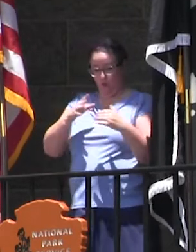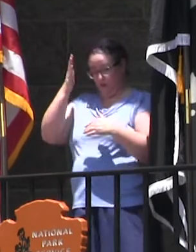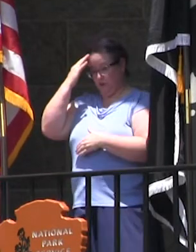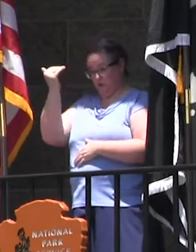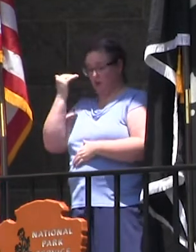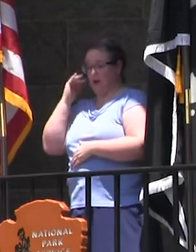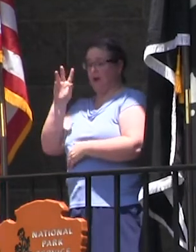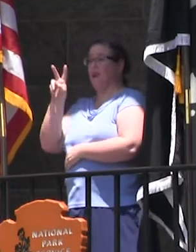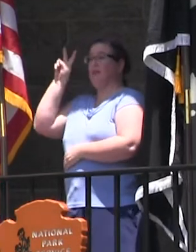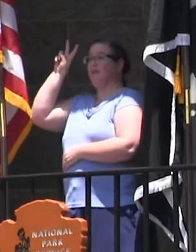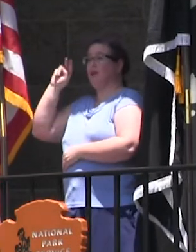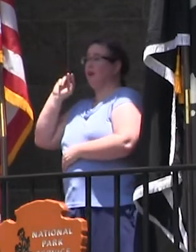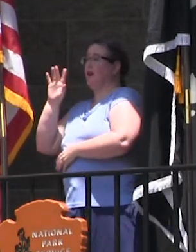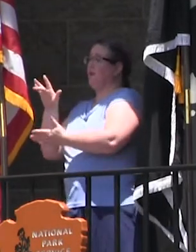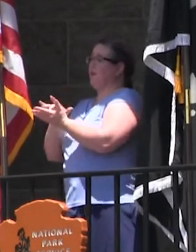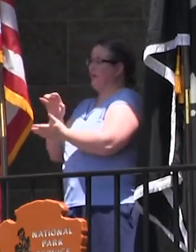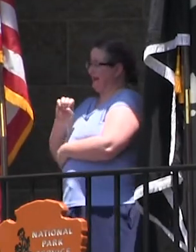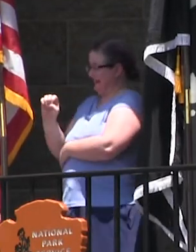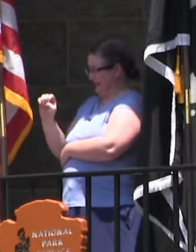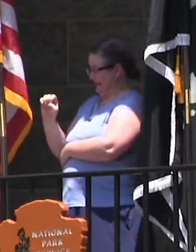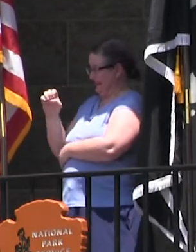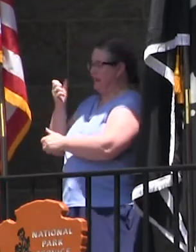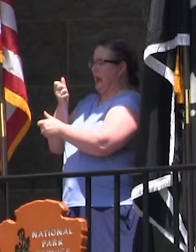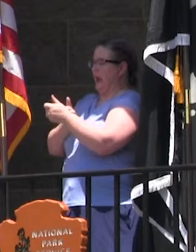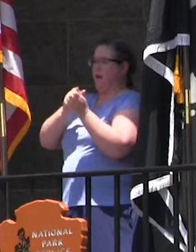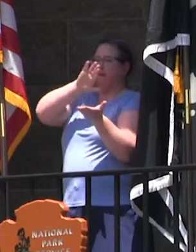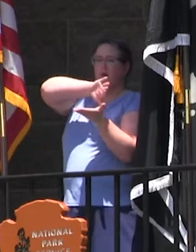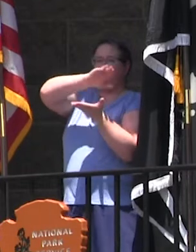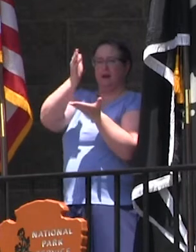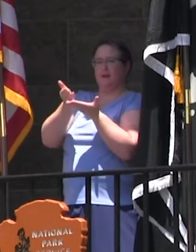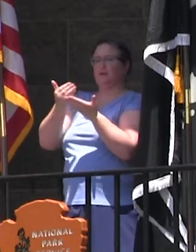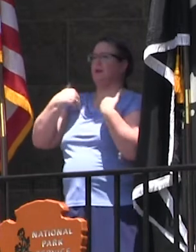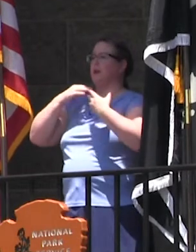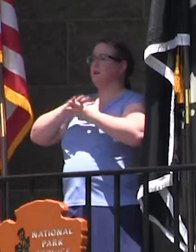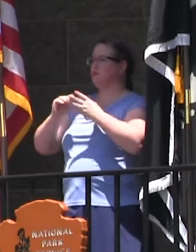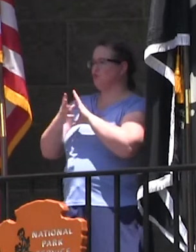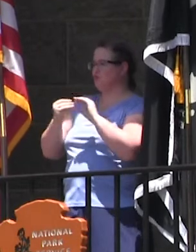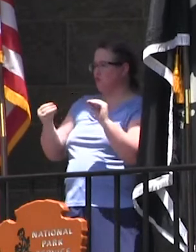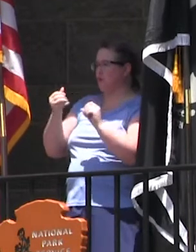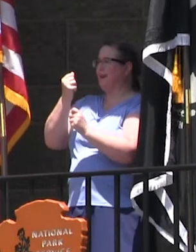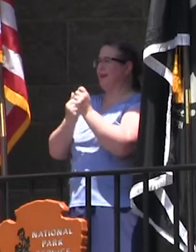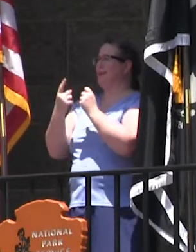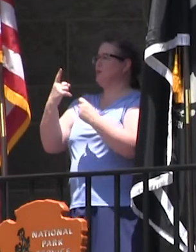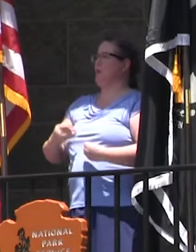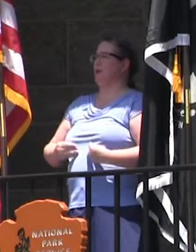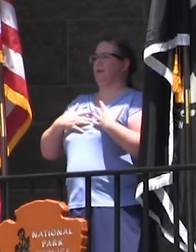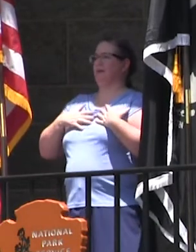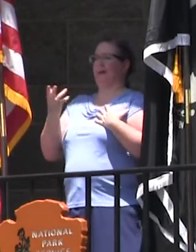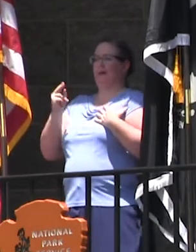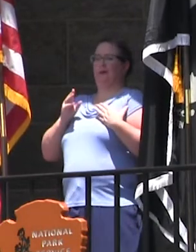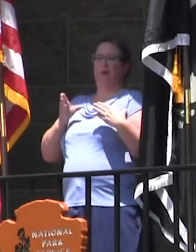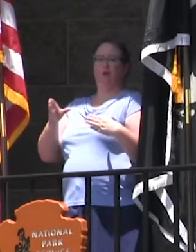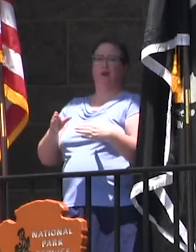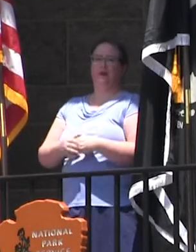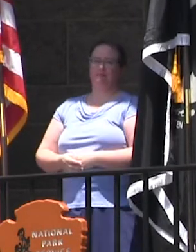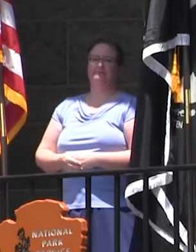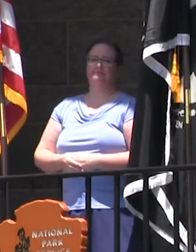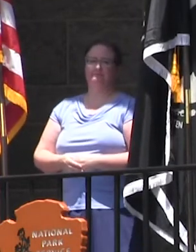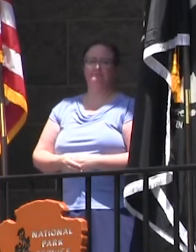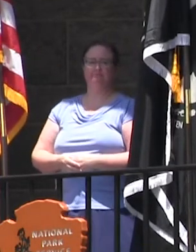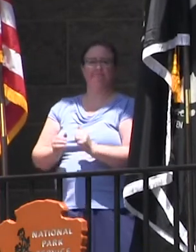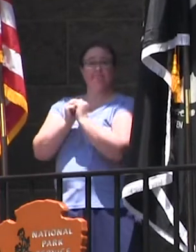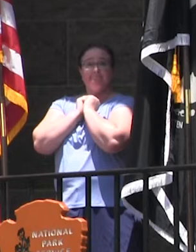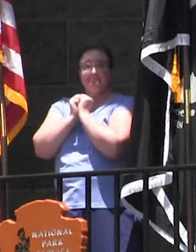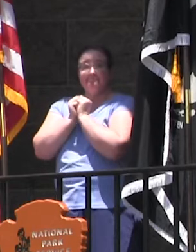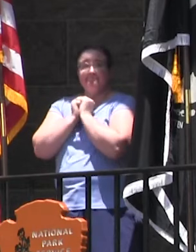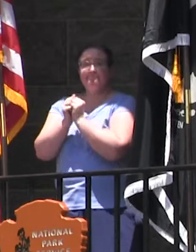Middle East, every U.S. military headstone has a story, and every one is inspirational in its own way.